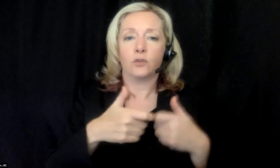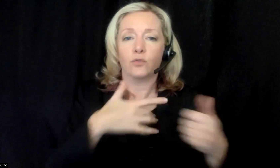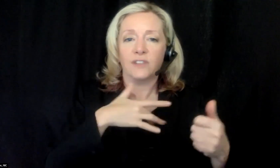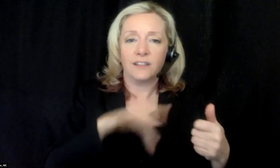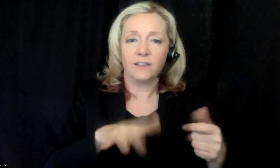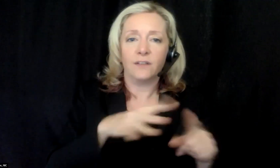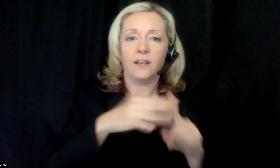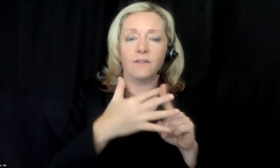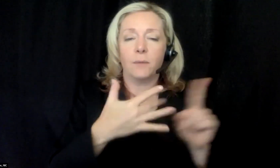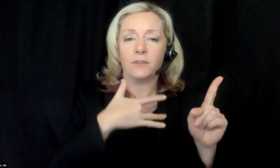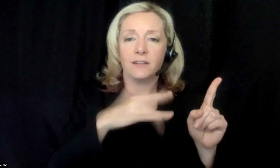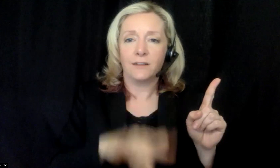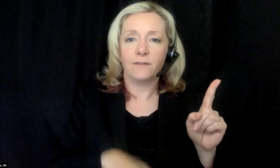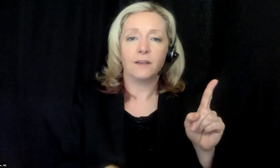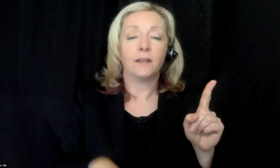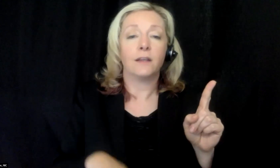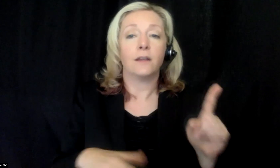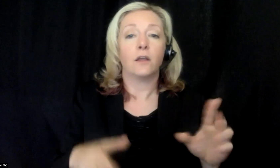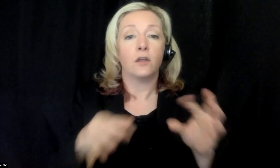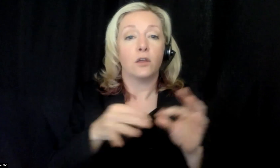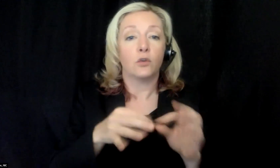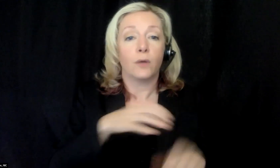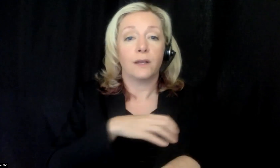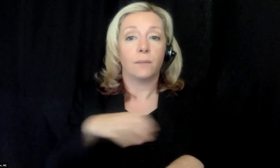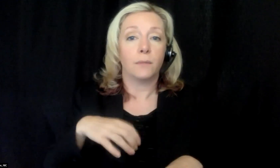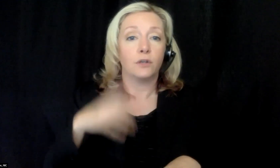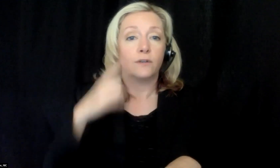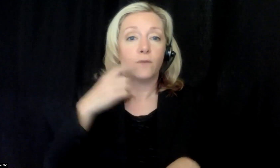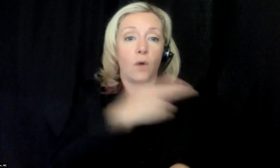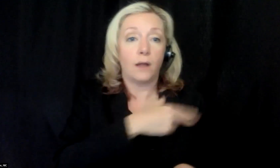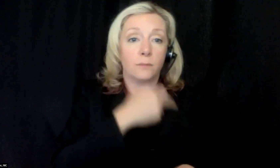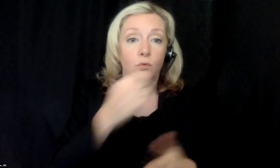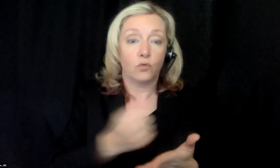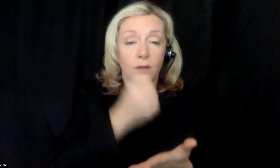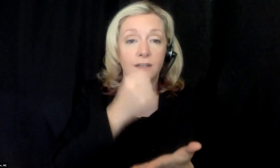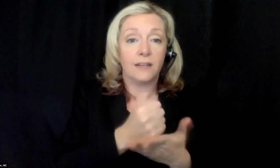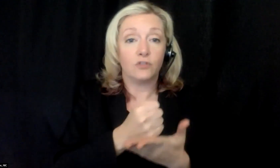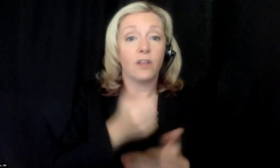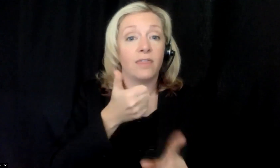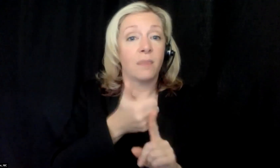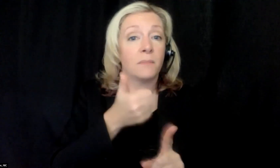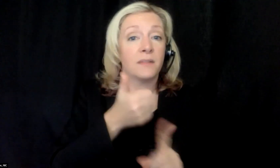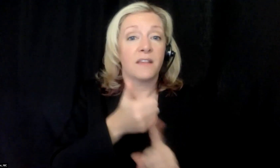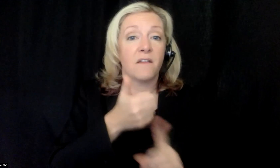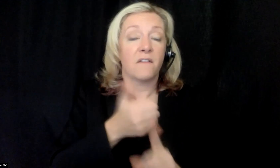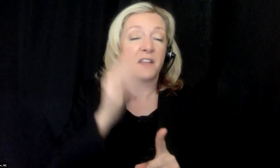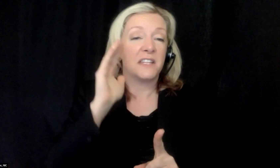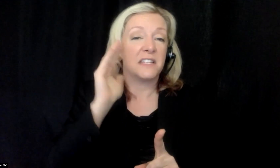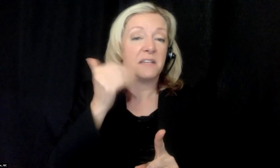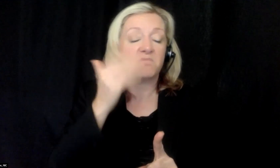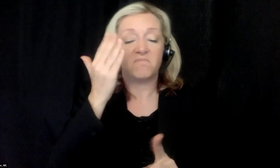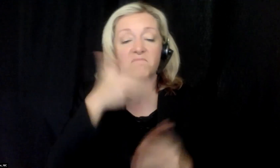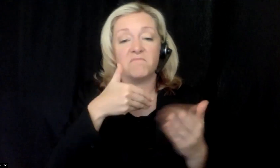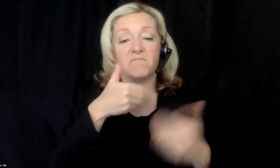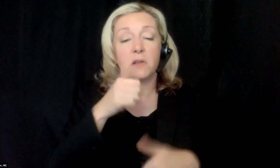Joint Commission on Hospital Accreditation, the Joint Commission is called now, by their own rules, they don't seem to recognize